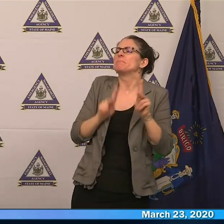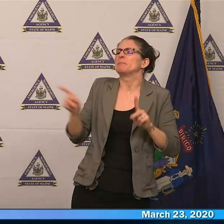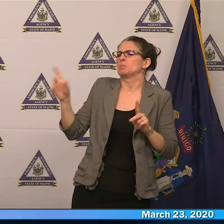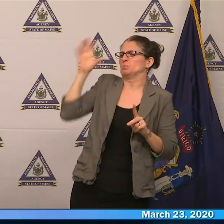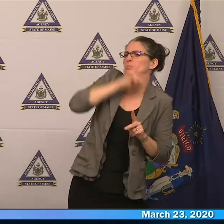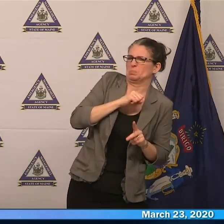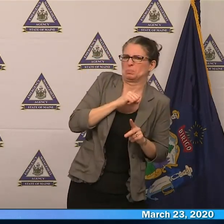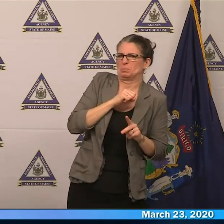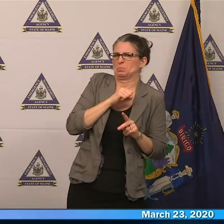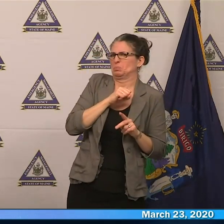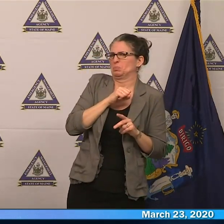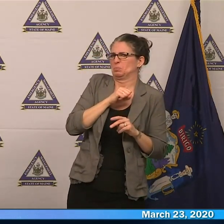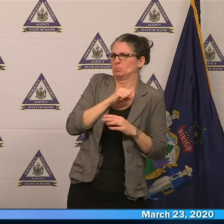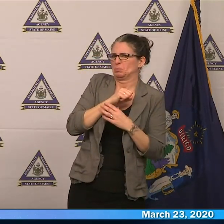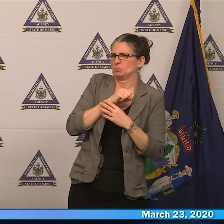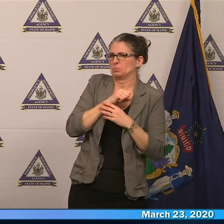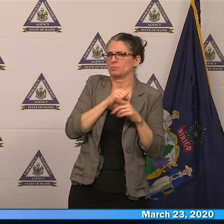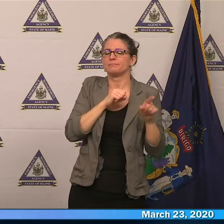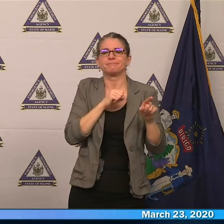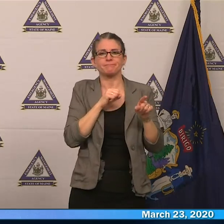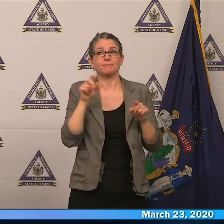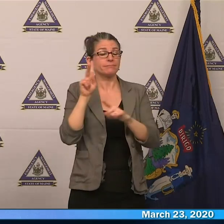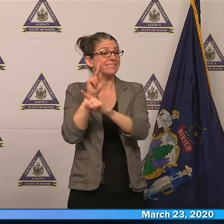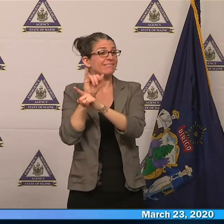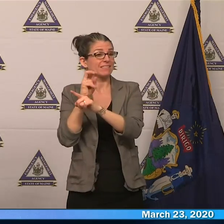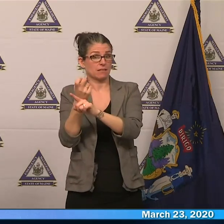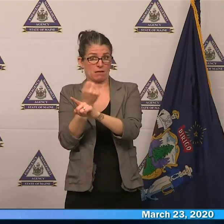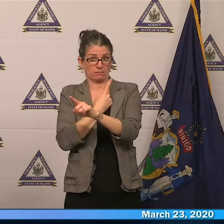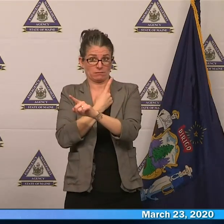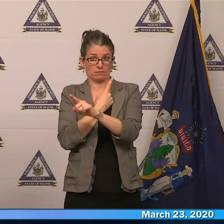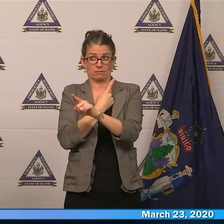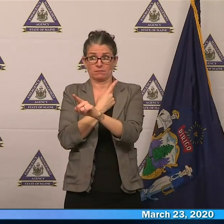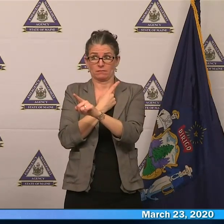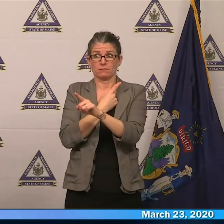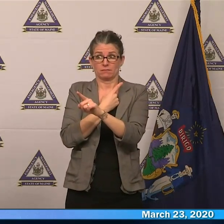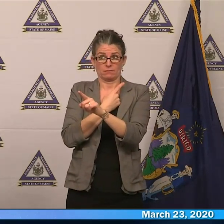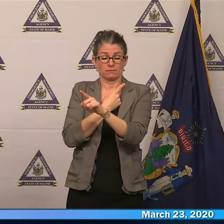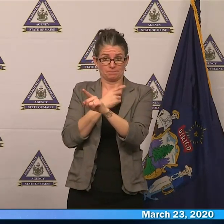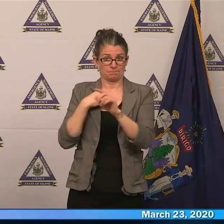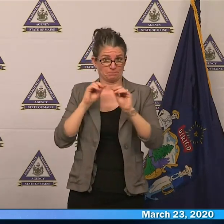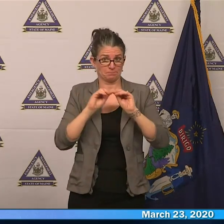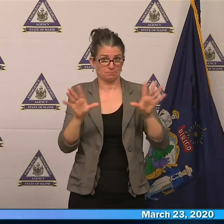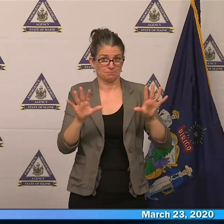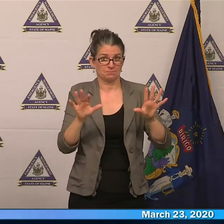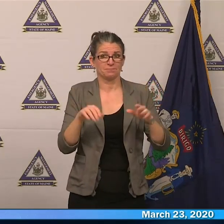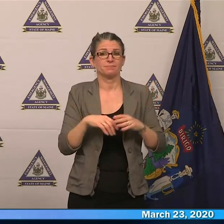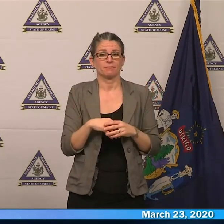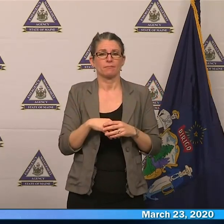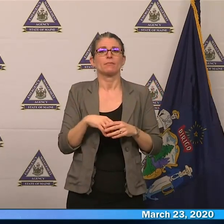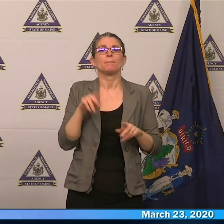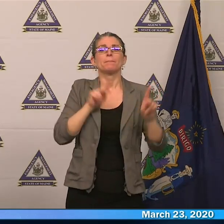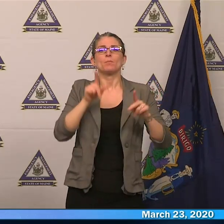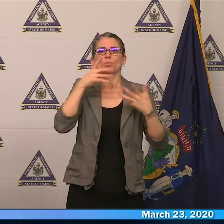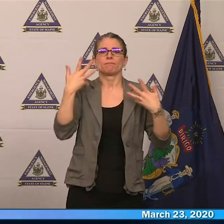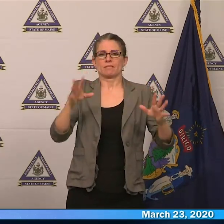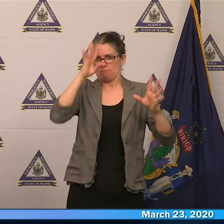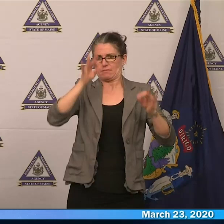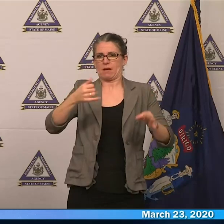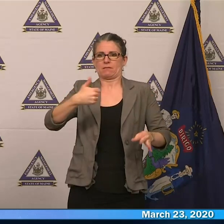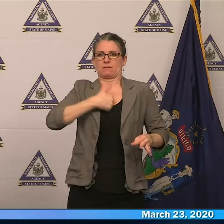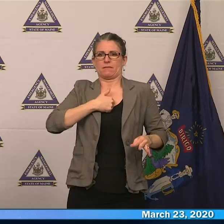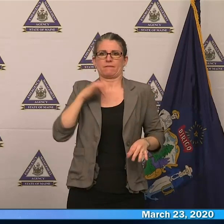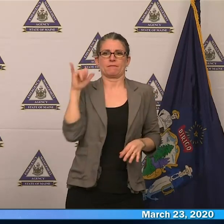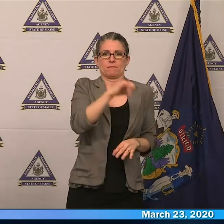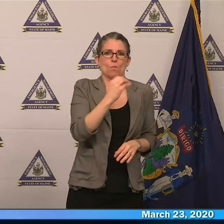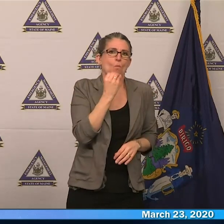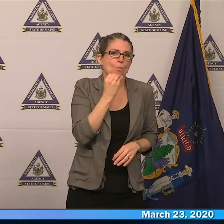Great. So Kevin's question is numbers around self-quarantine, self-isolation. We'll get you the